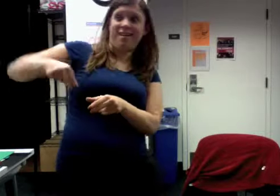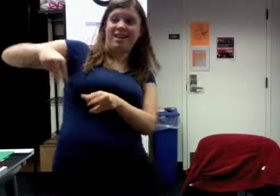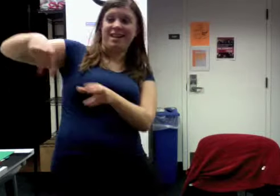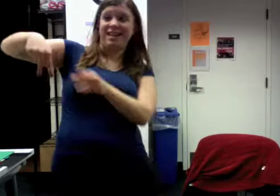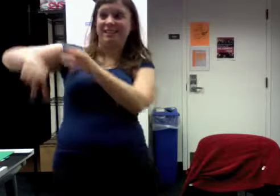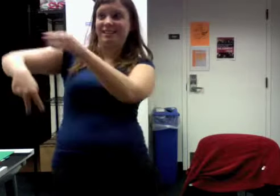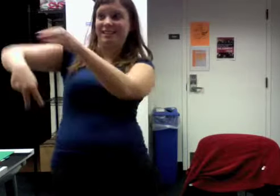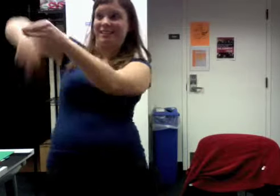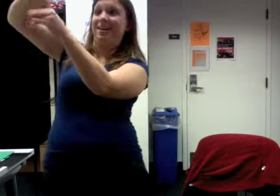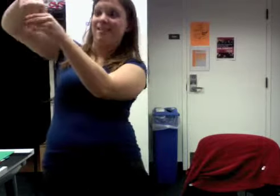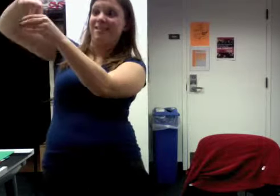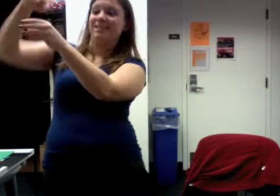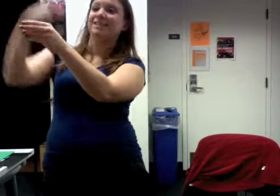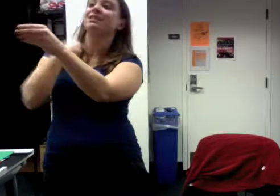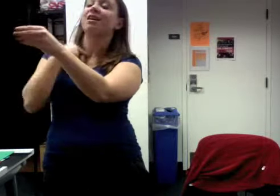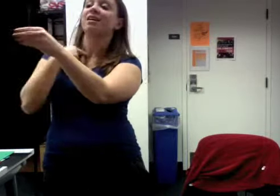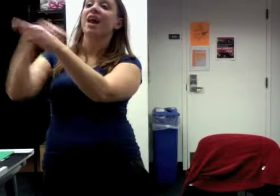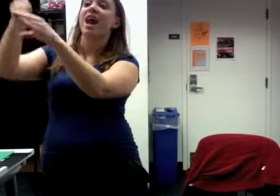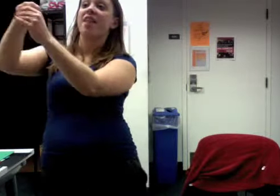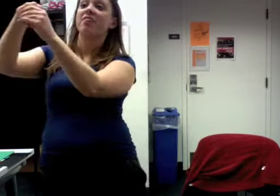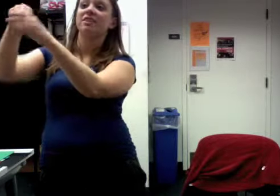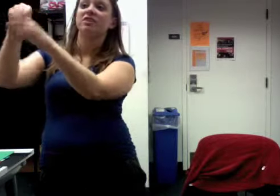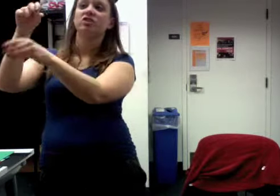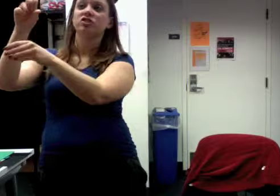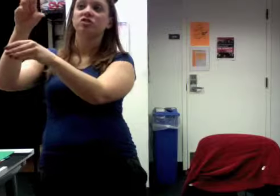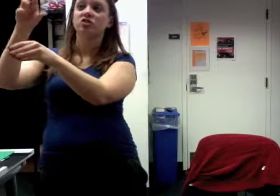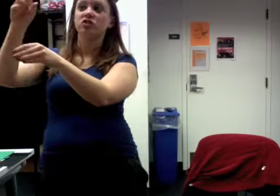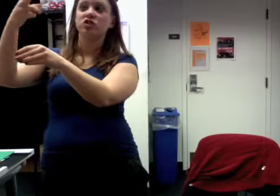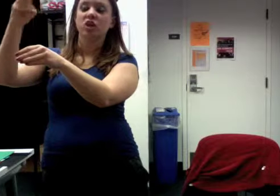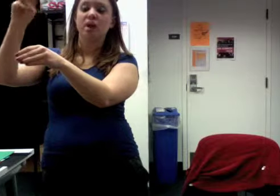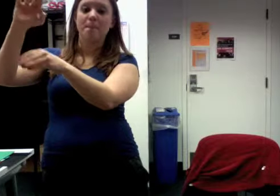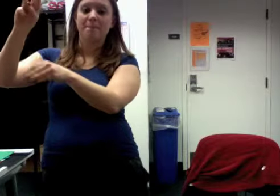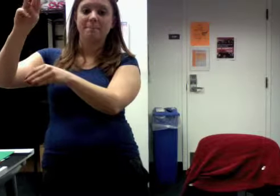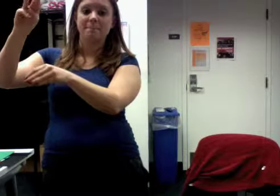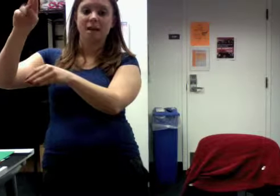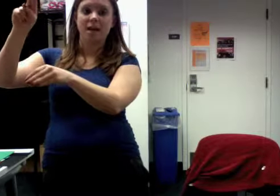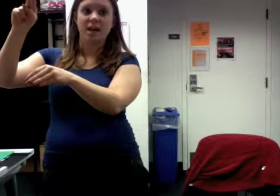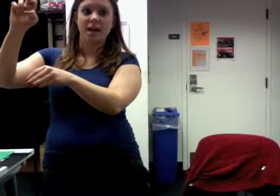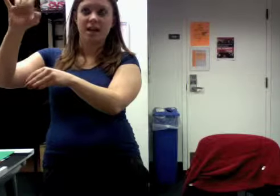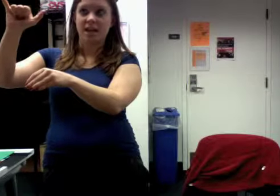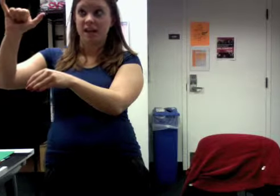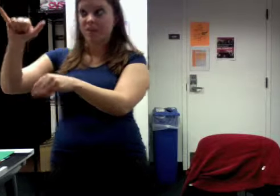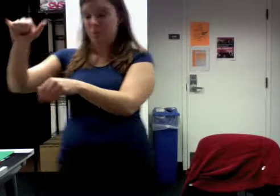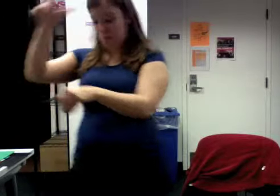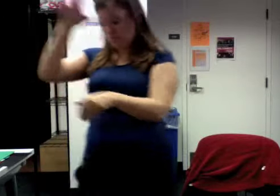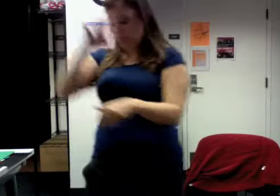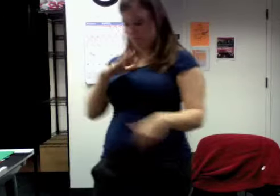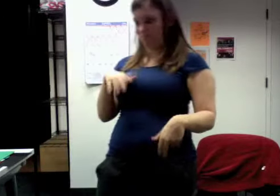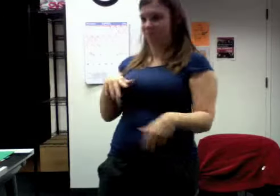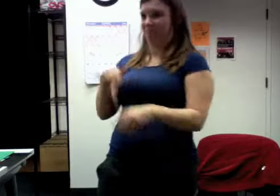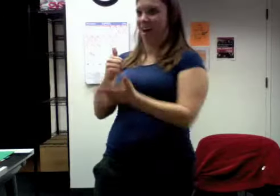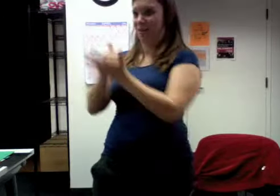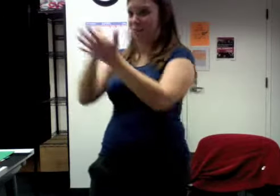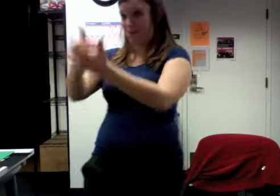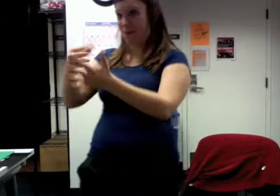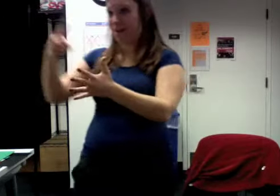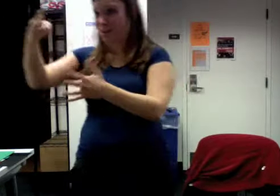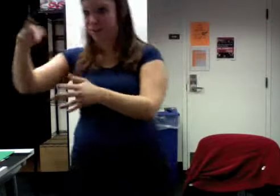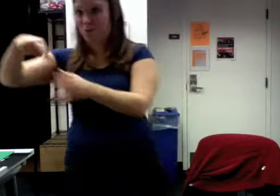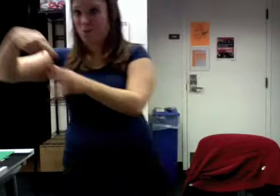just shakes his head and goes, well, that's one big silly. And he walks on. He's late. He finds an inn for the night. And, well, it's full, so he has to share the room